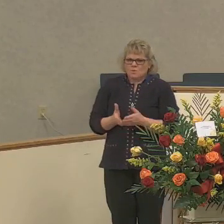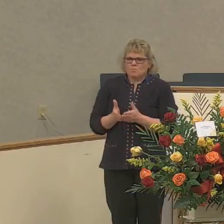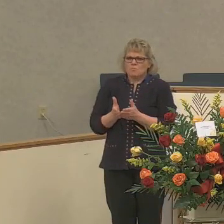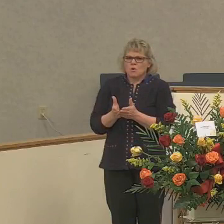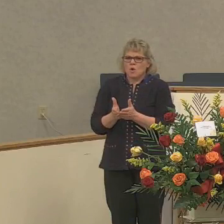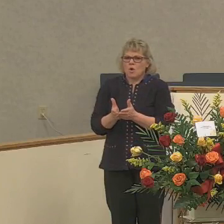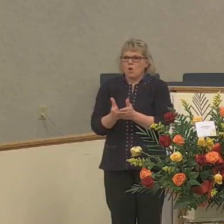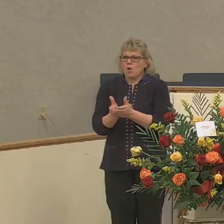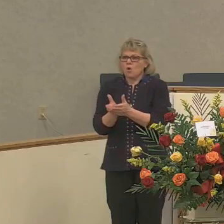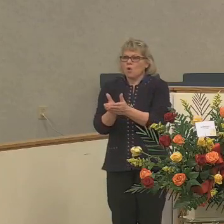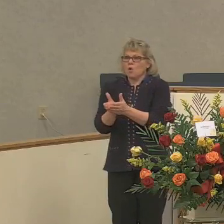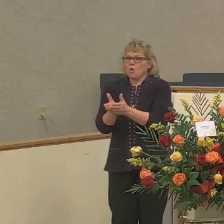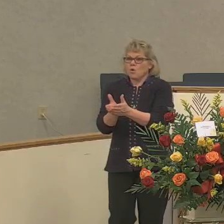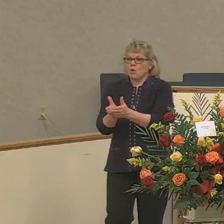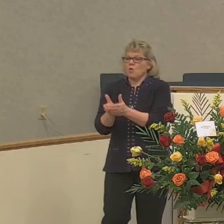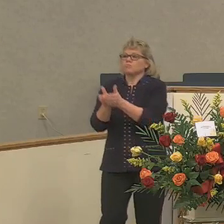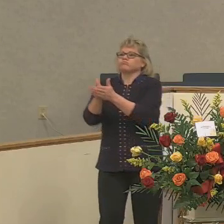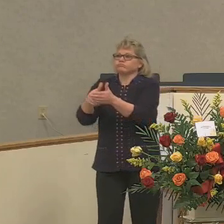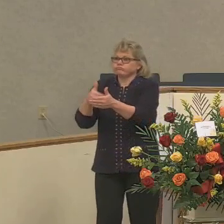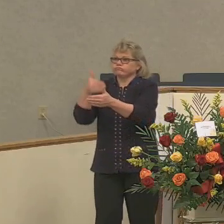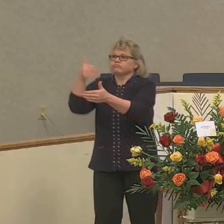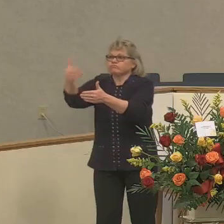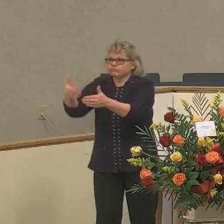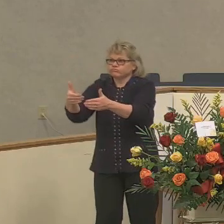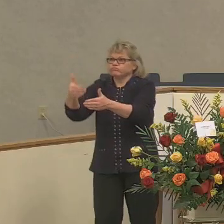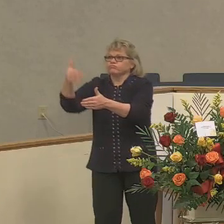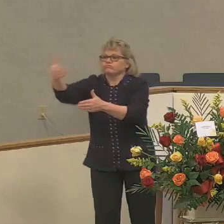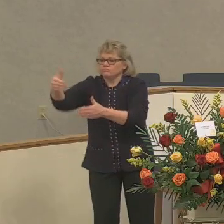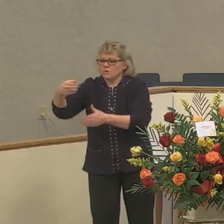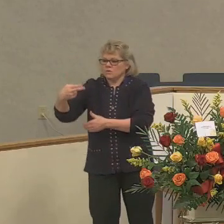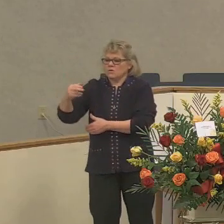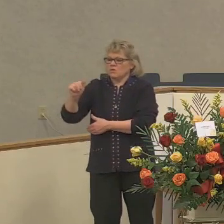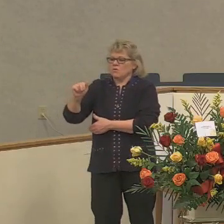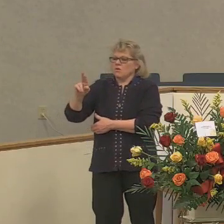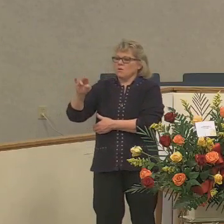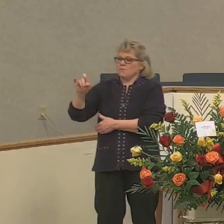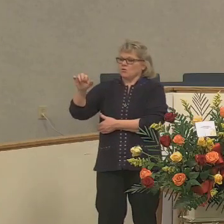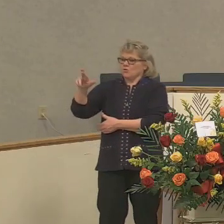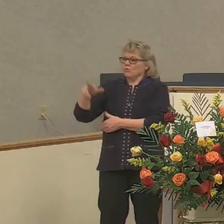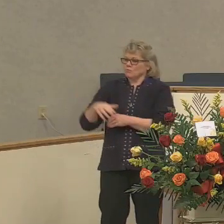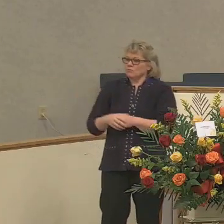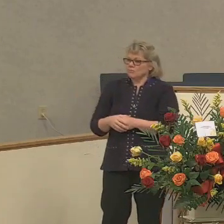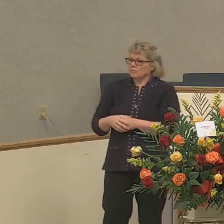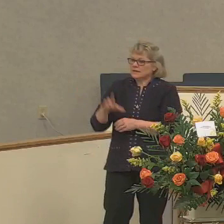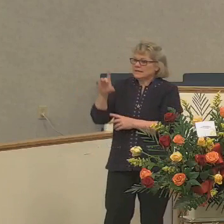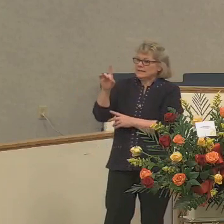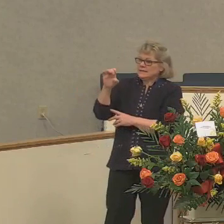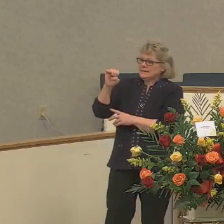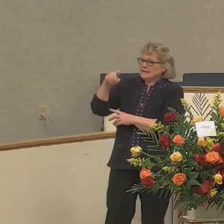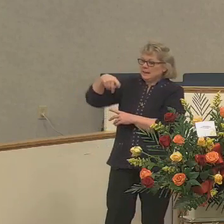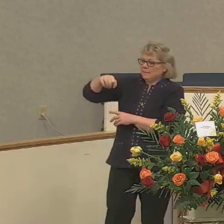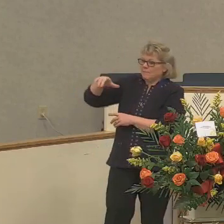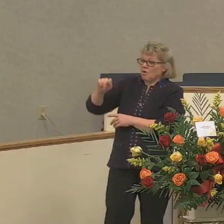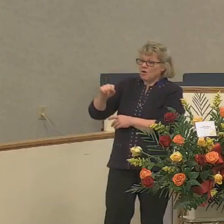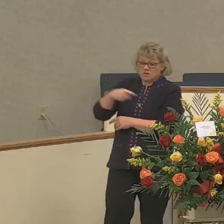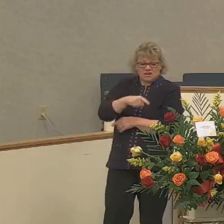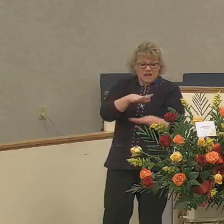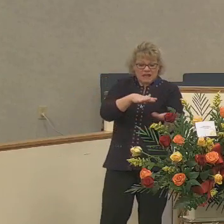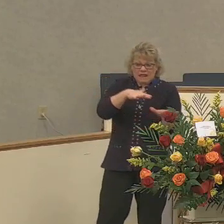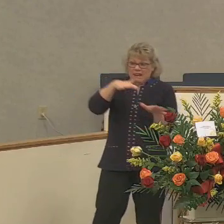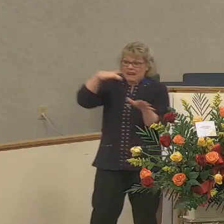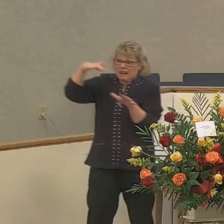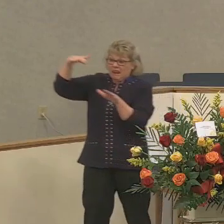do? It's going to depart one harbor and go to the next harbor. That's simply what Brother Marion did today. He left the